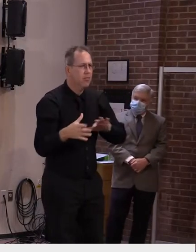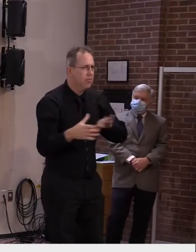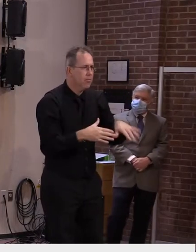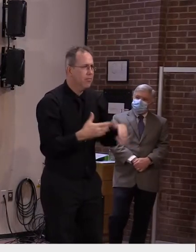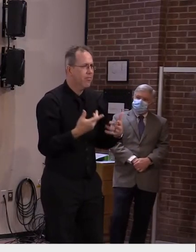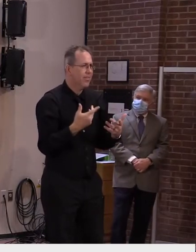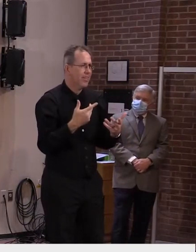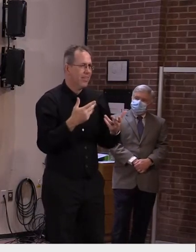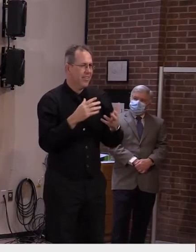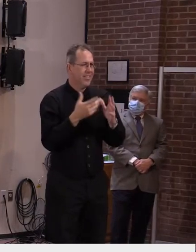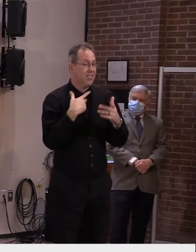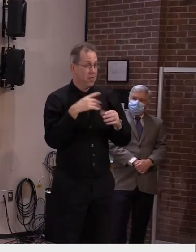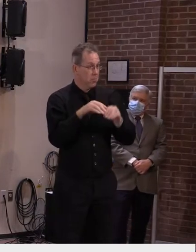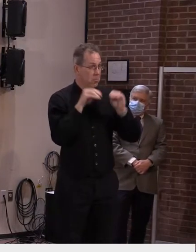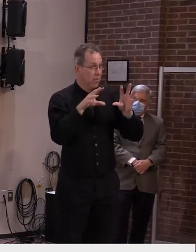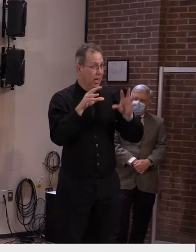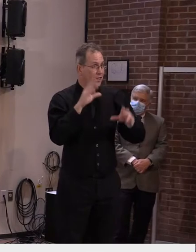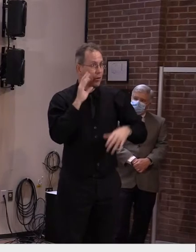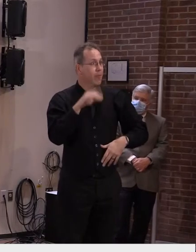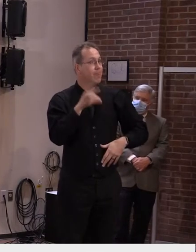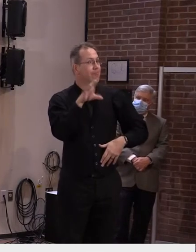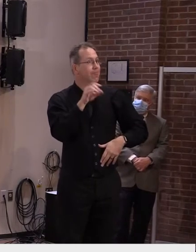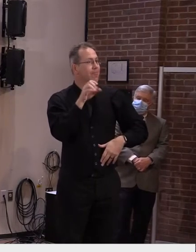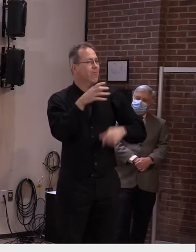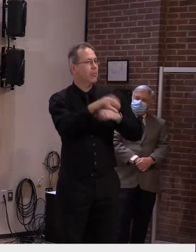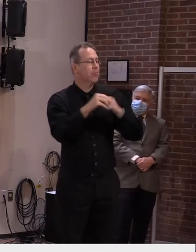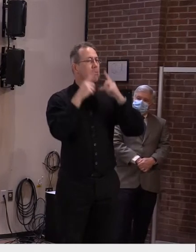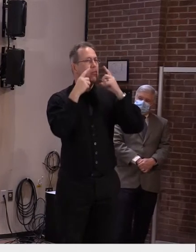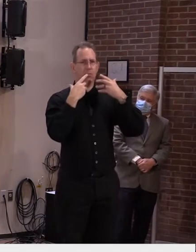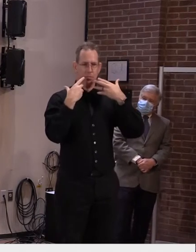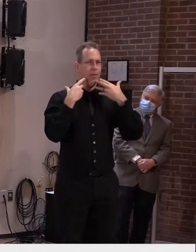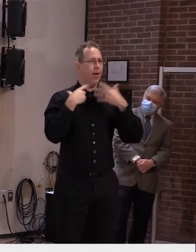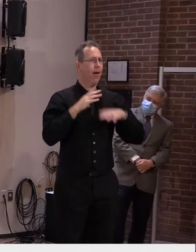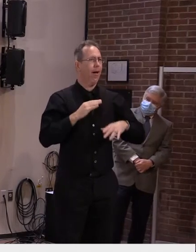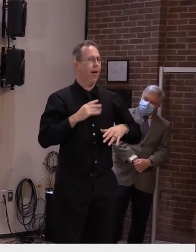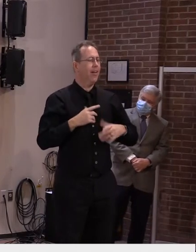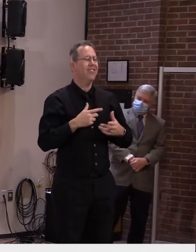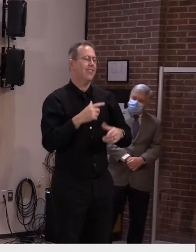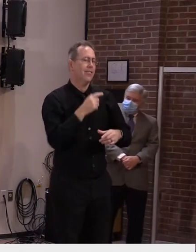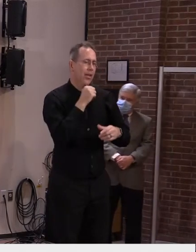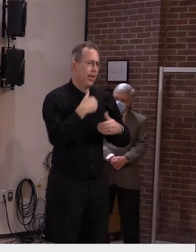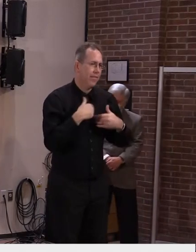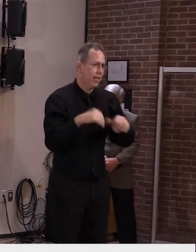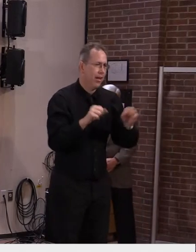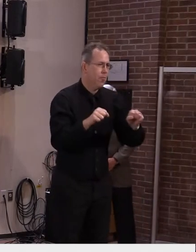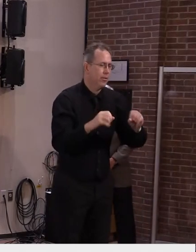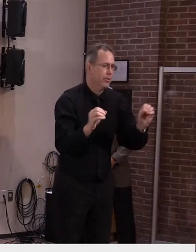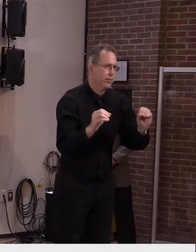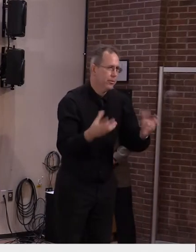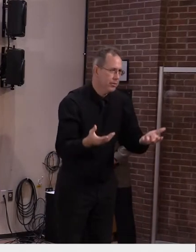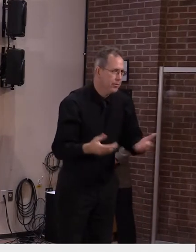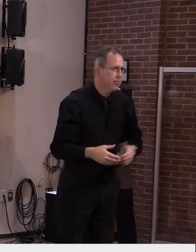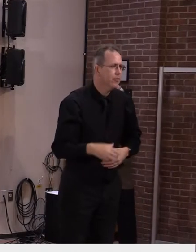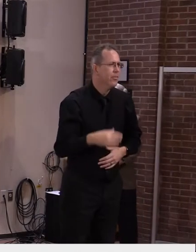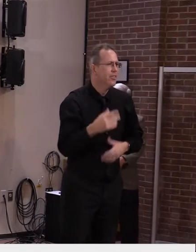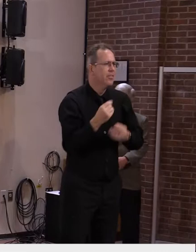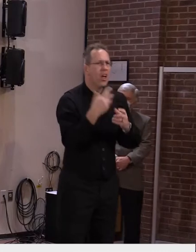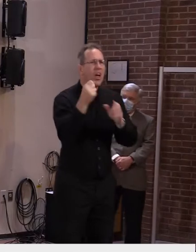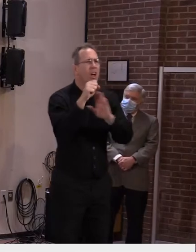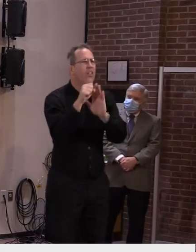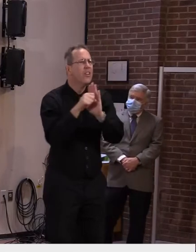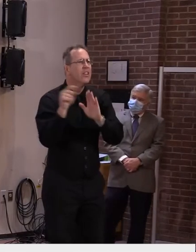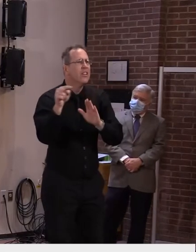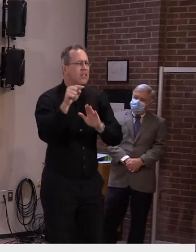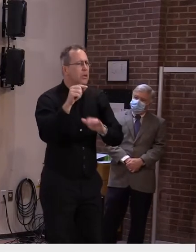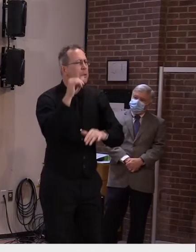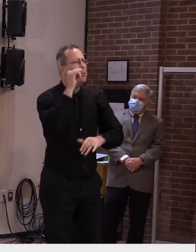other states to see what they're doing or not doing, and it's proving that we're beyond this, that it's not